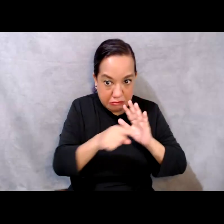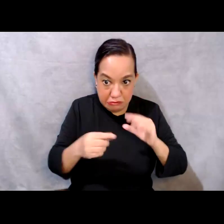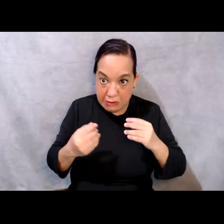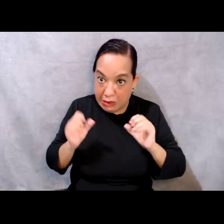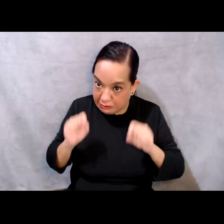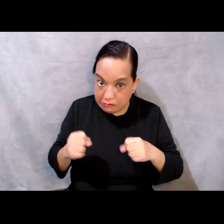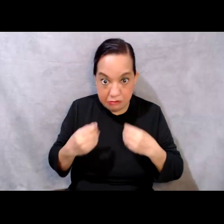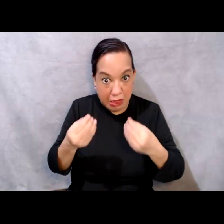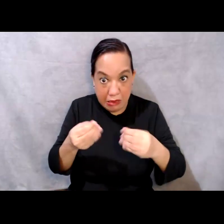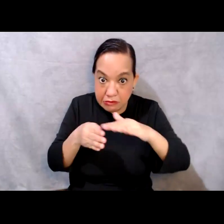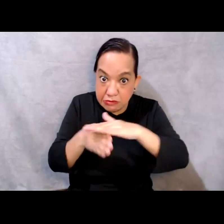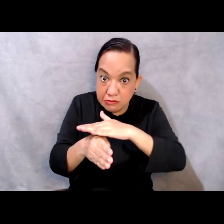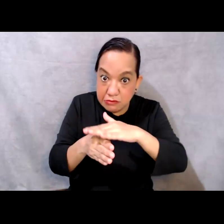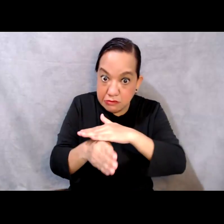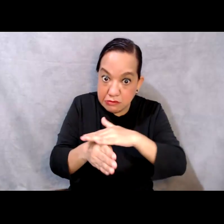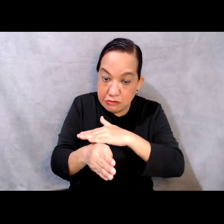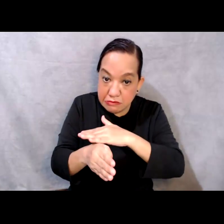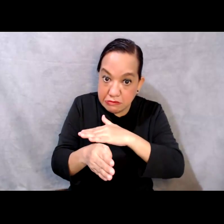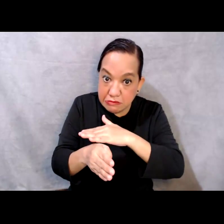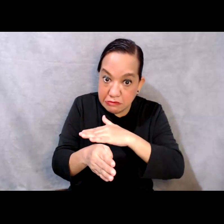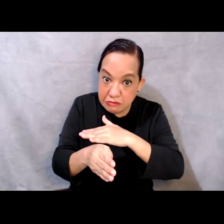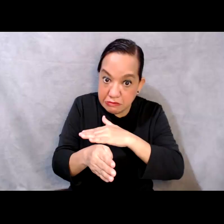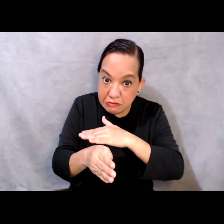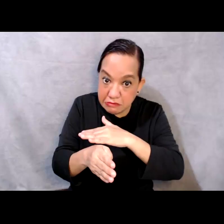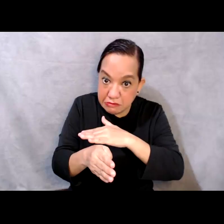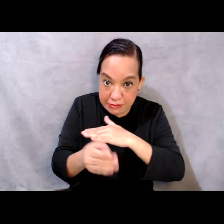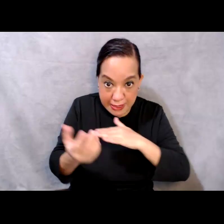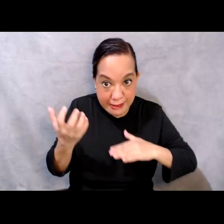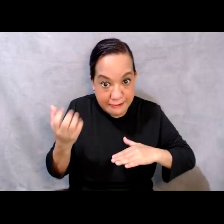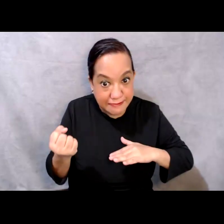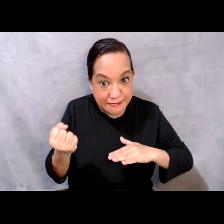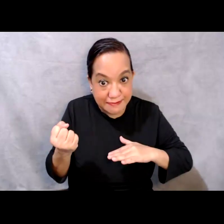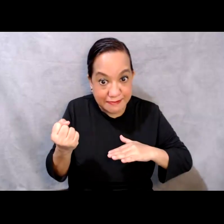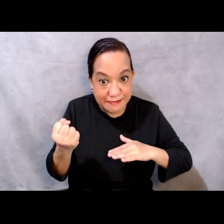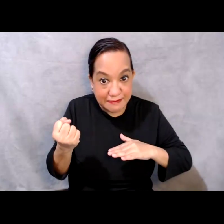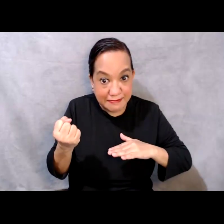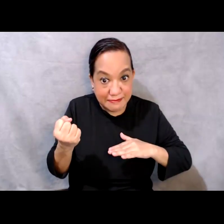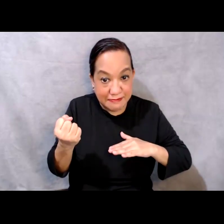to the ADB, but a benefit to the institution? Thank you.